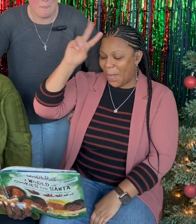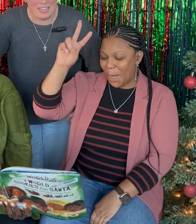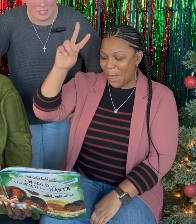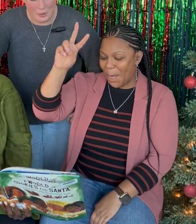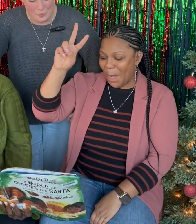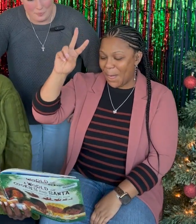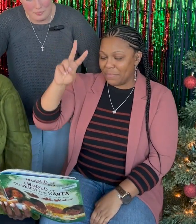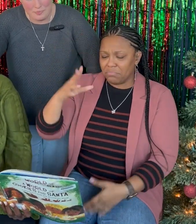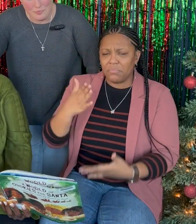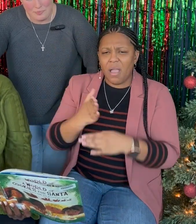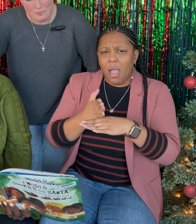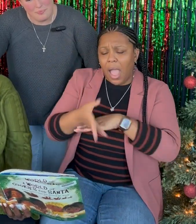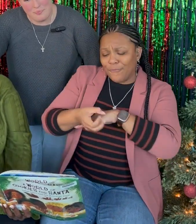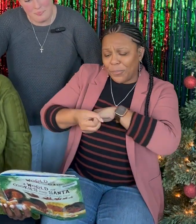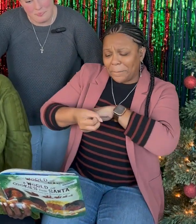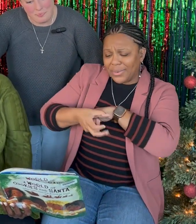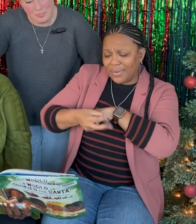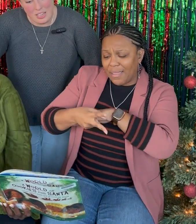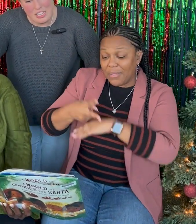Mexico.